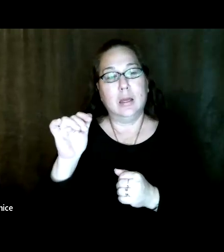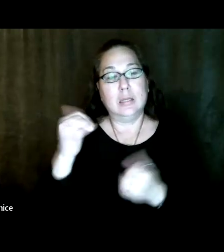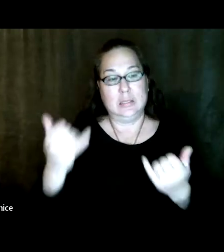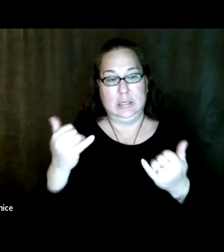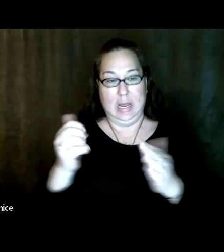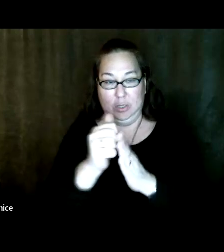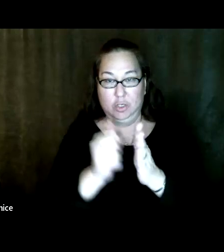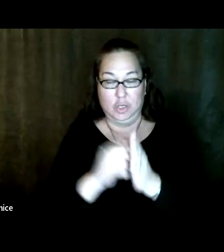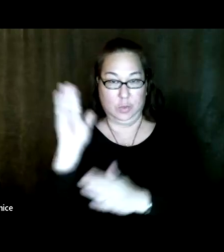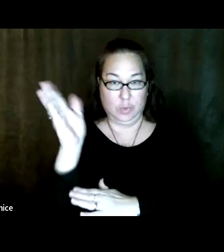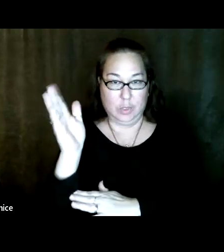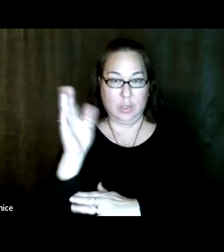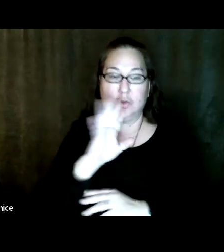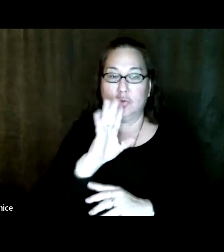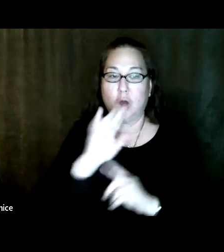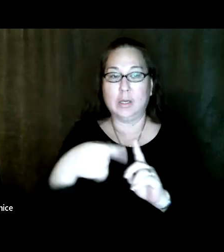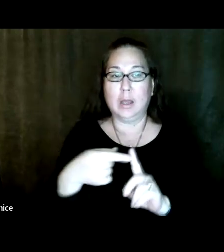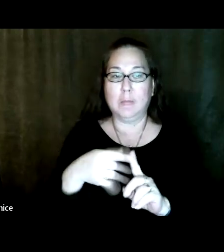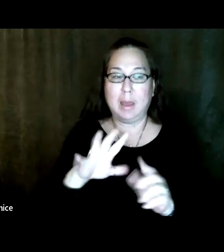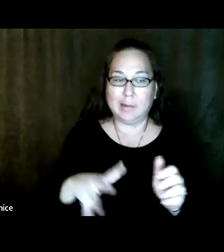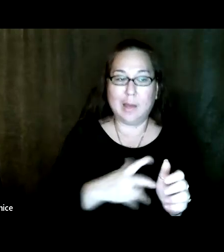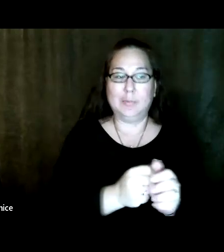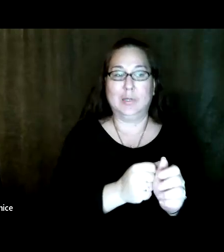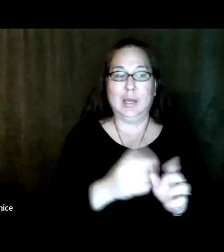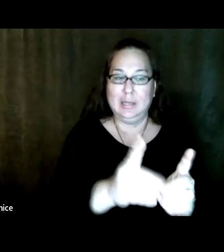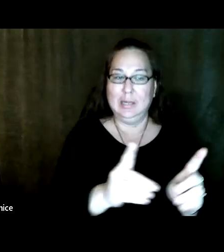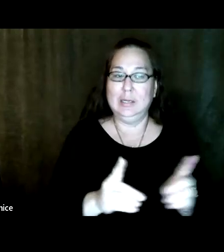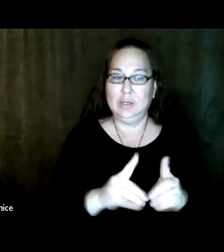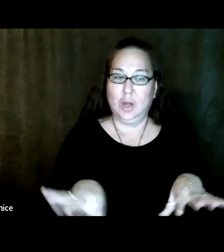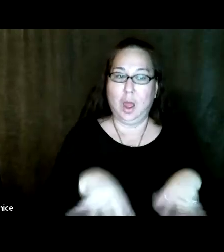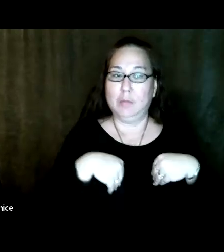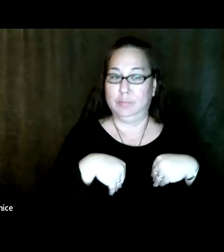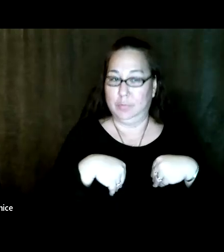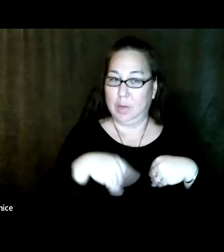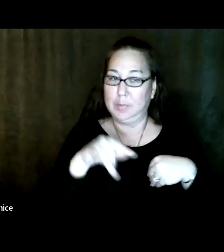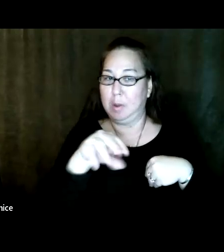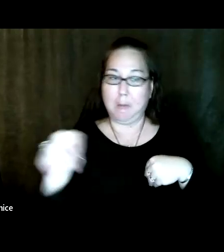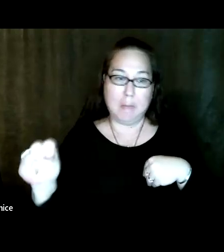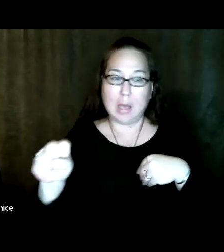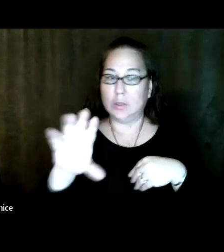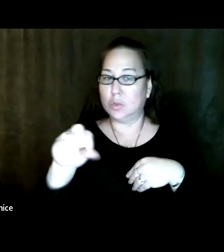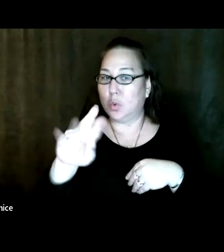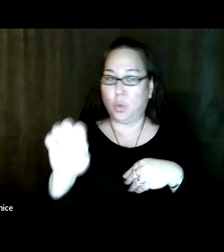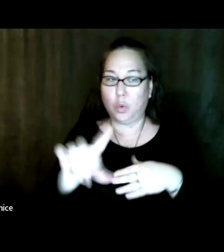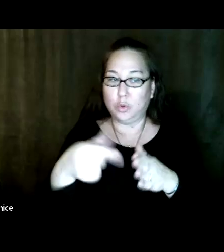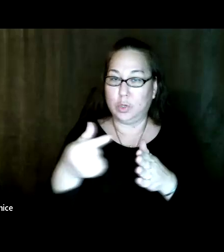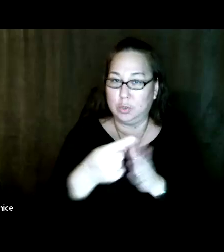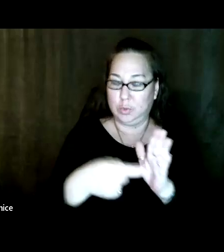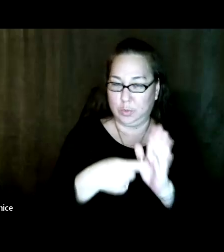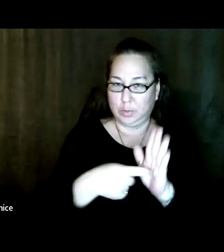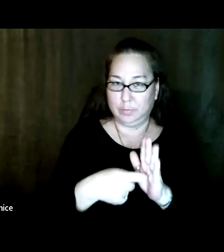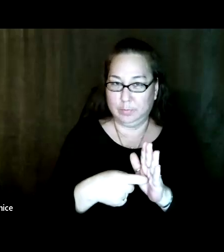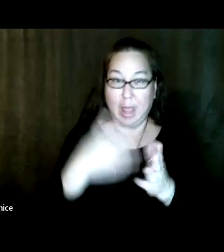graduation requirements, is especially timely given last night's MCAS vote. I want to reassure you and the